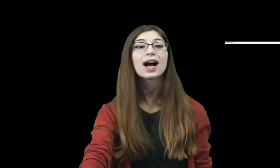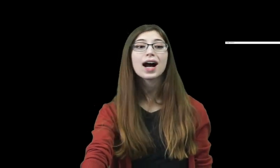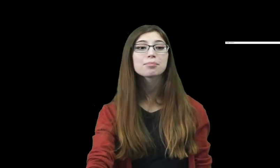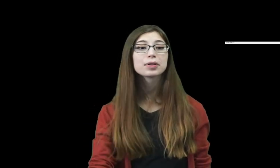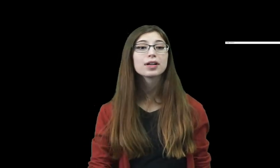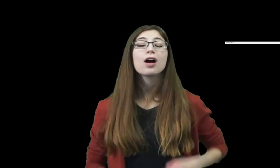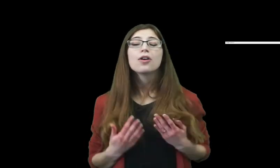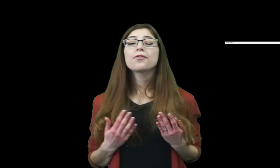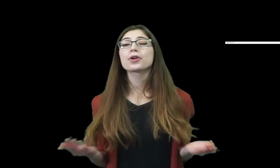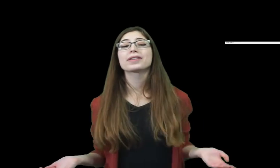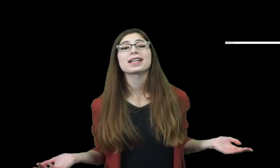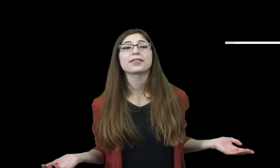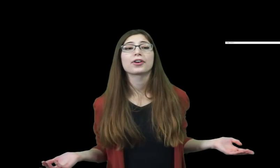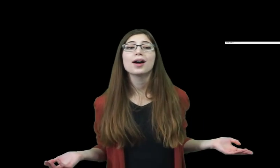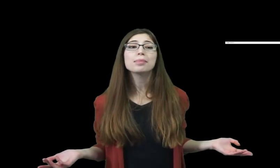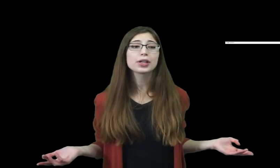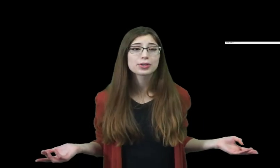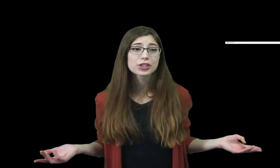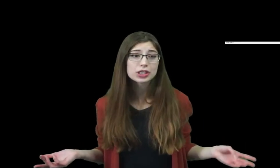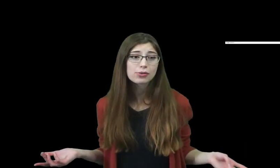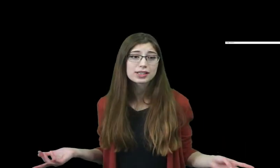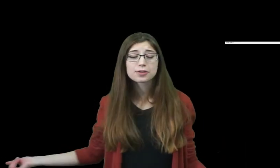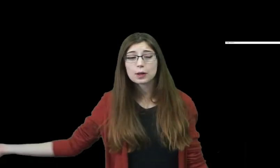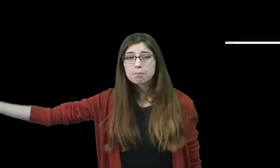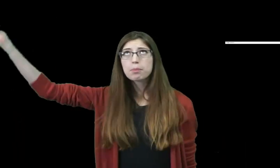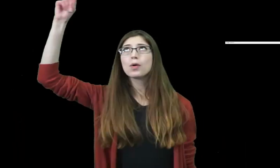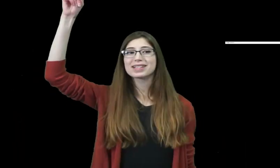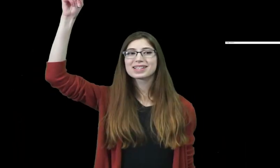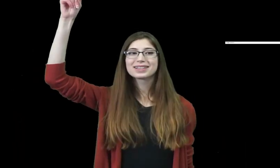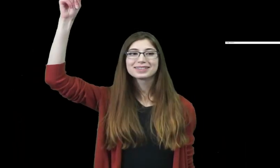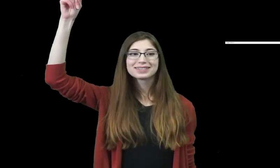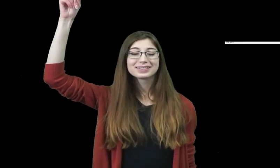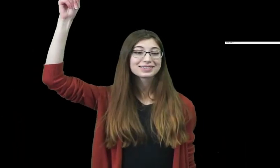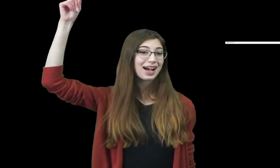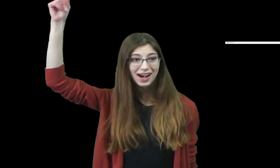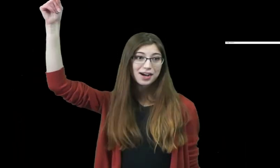Up. For the sign for up, you are just going to point up.